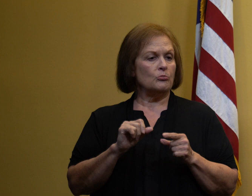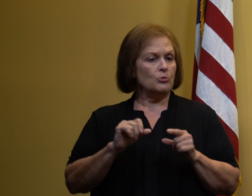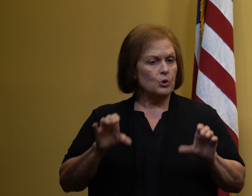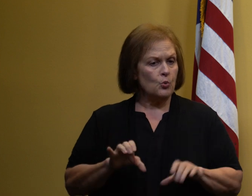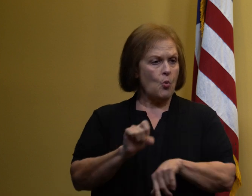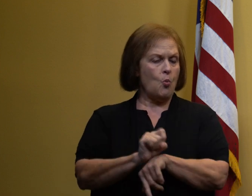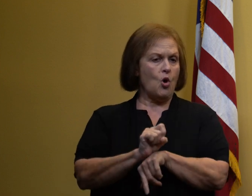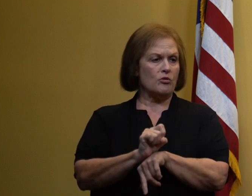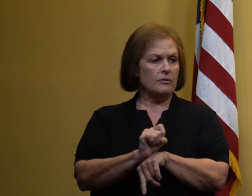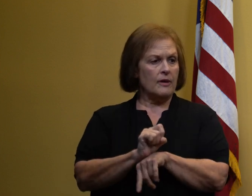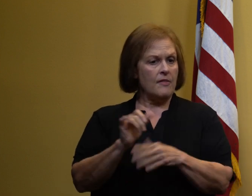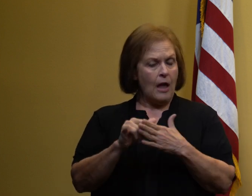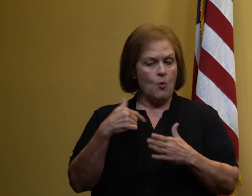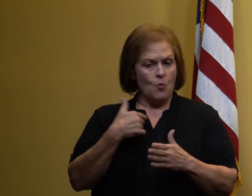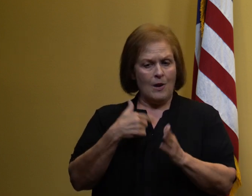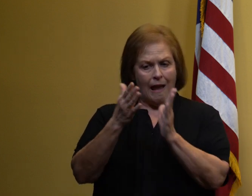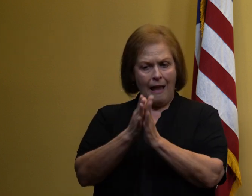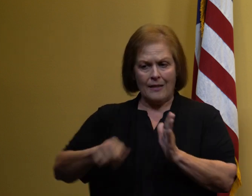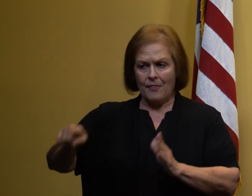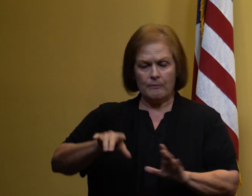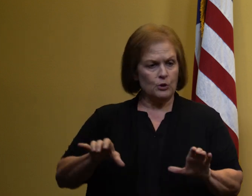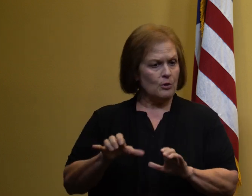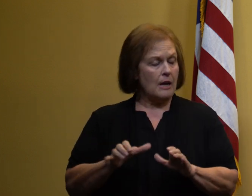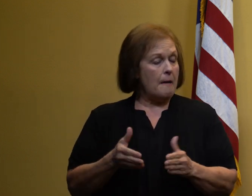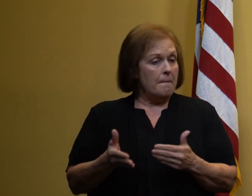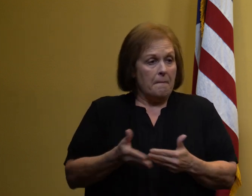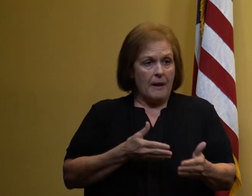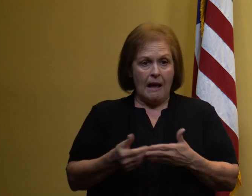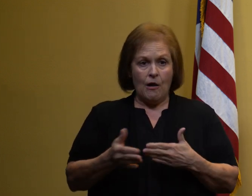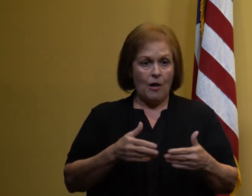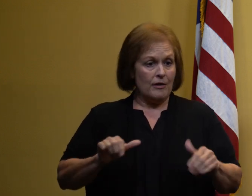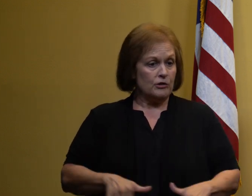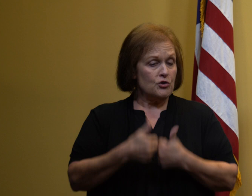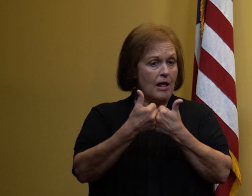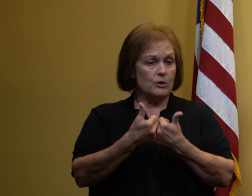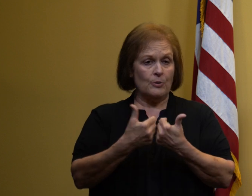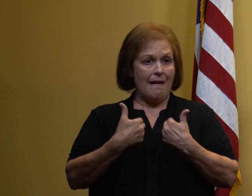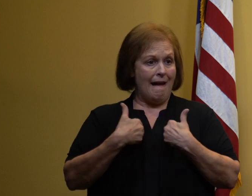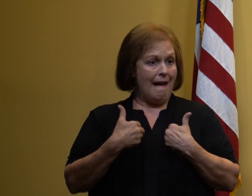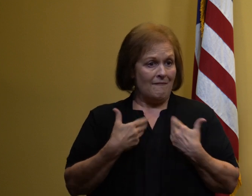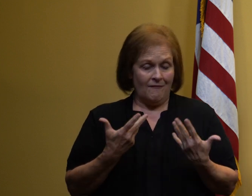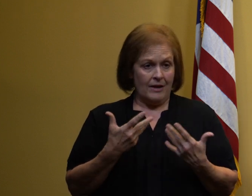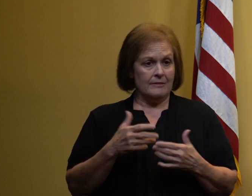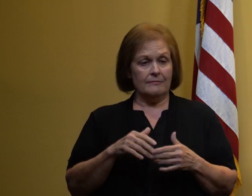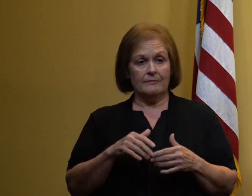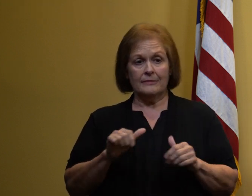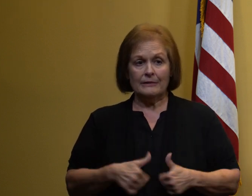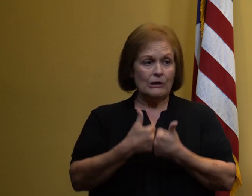do the work that we're asking them to do in spite of the challenges we face, in spite of